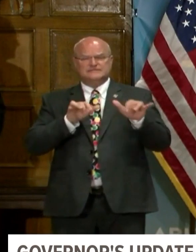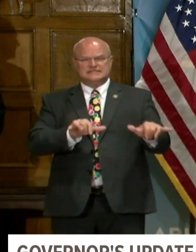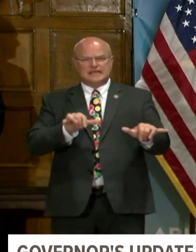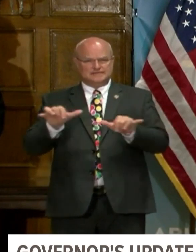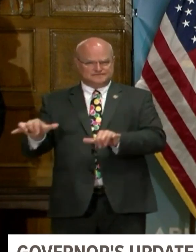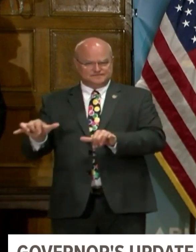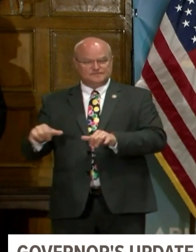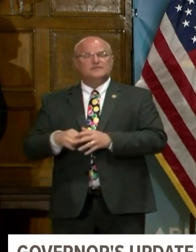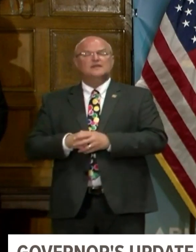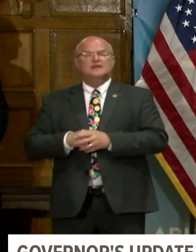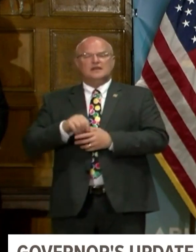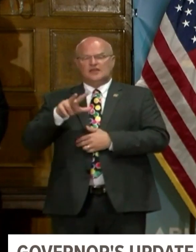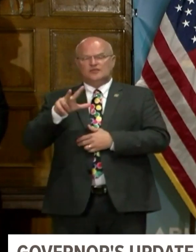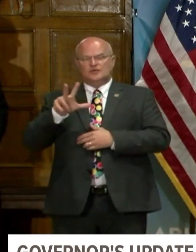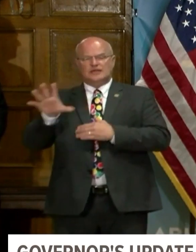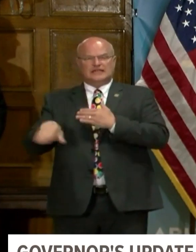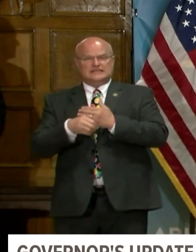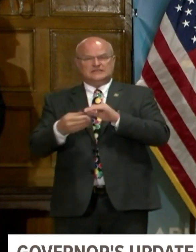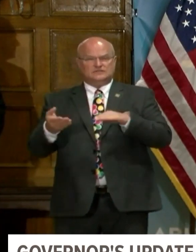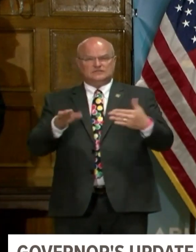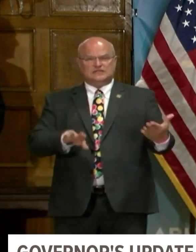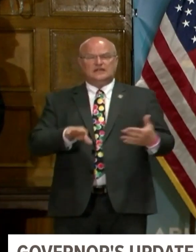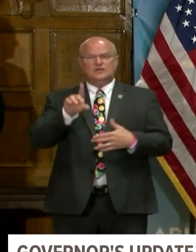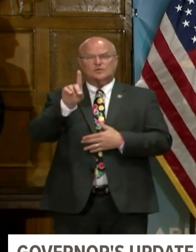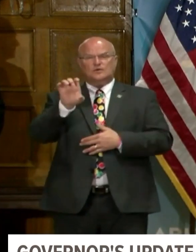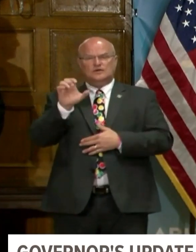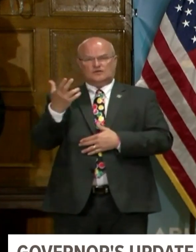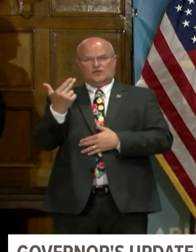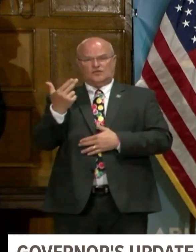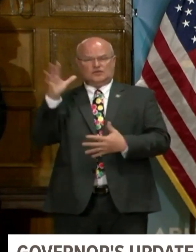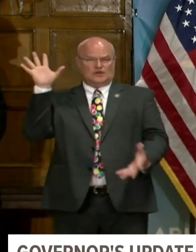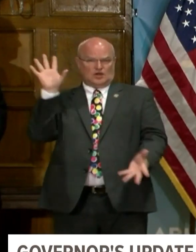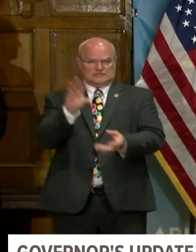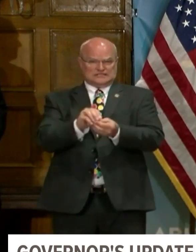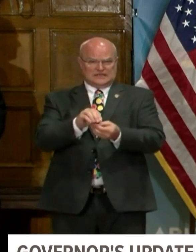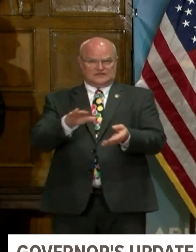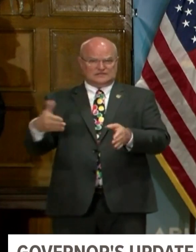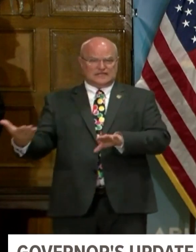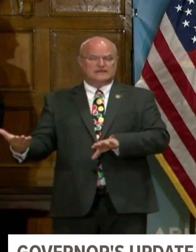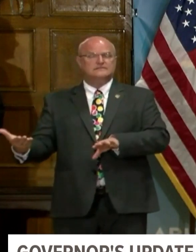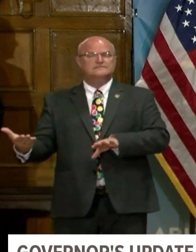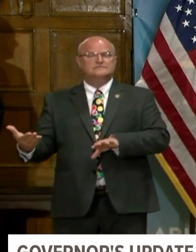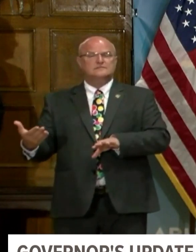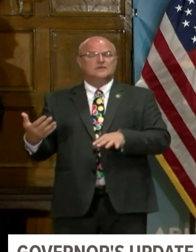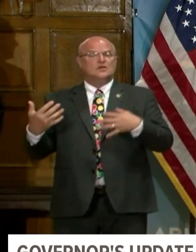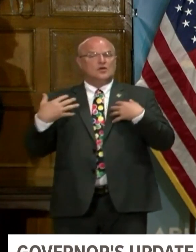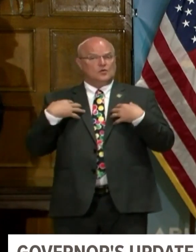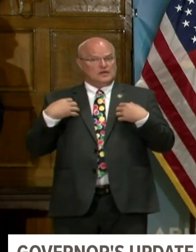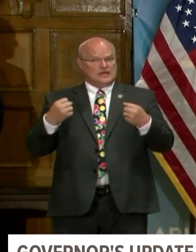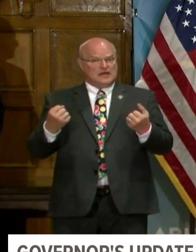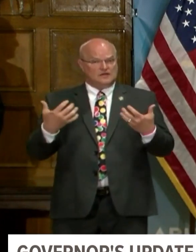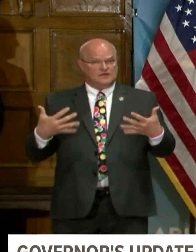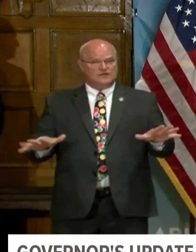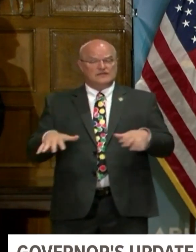And we've had 3 additional deaths, so we're at 113 deaths total. We have recovered